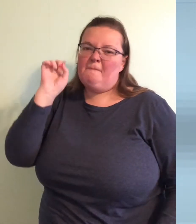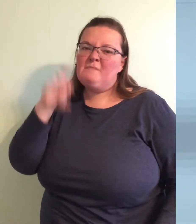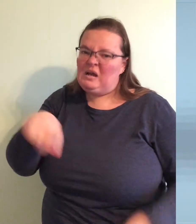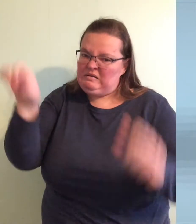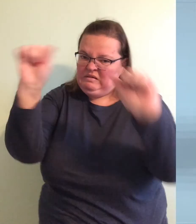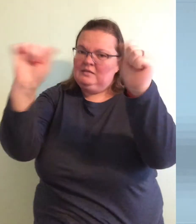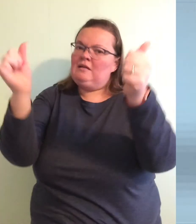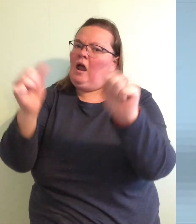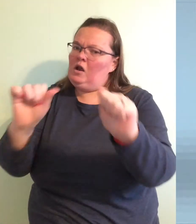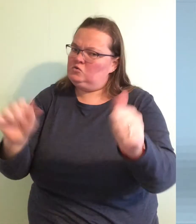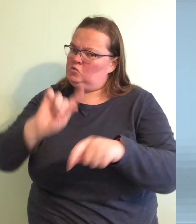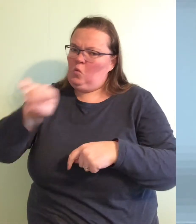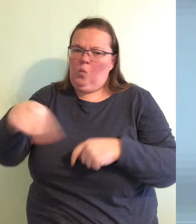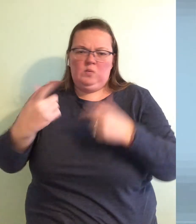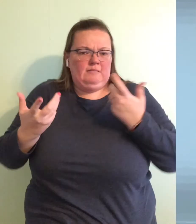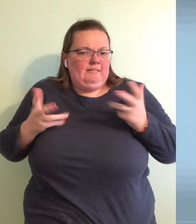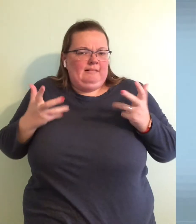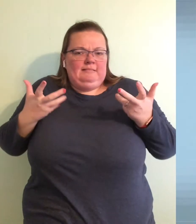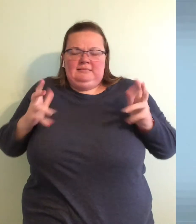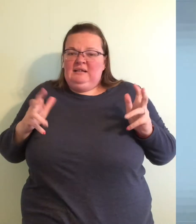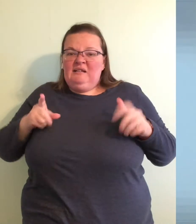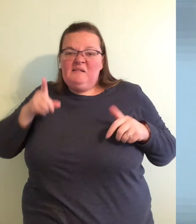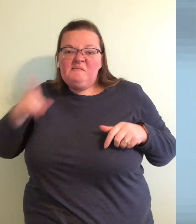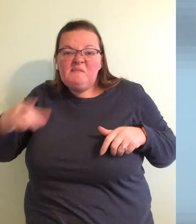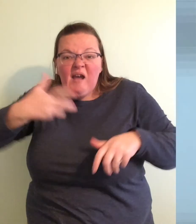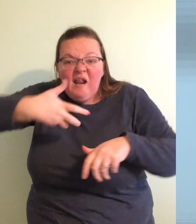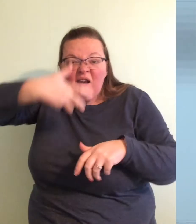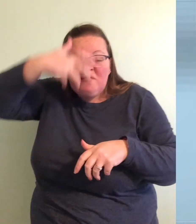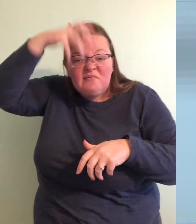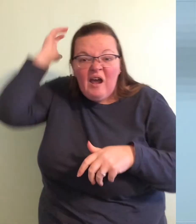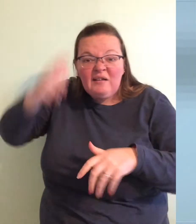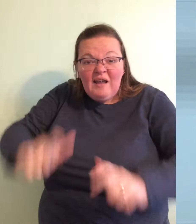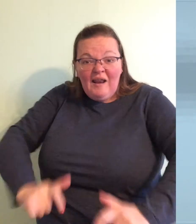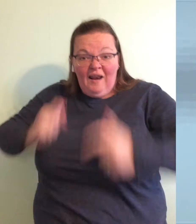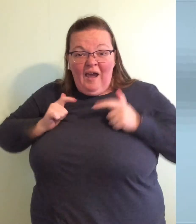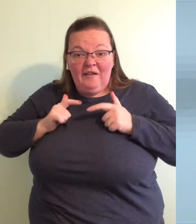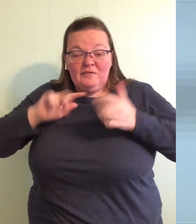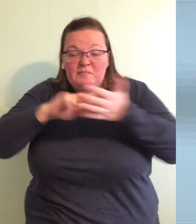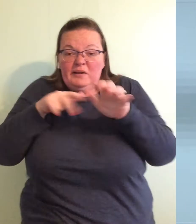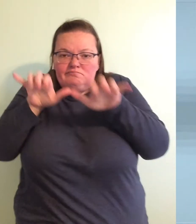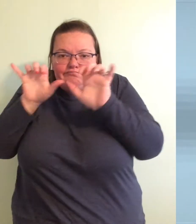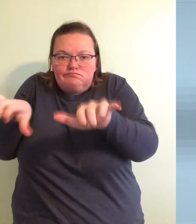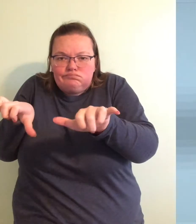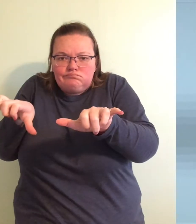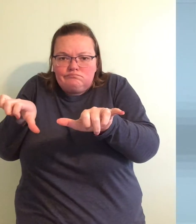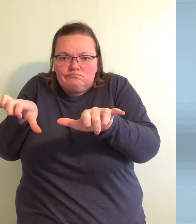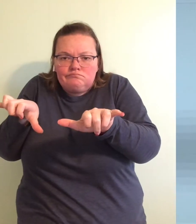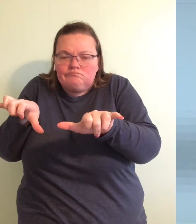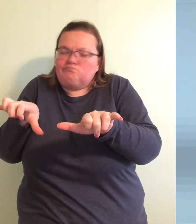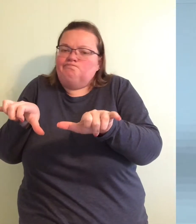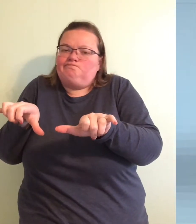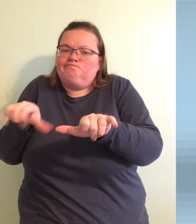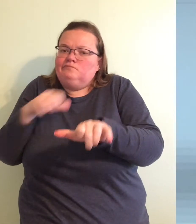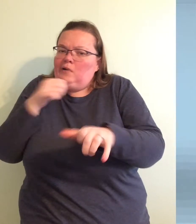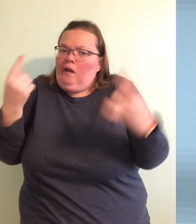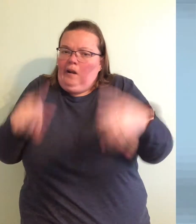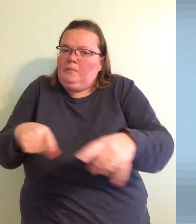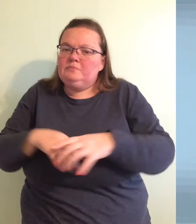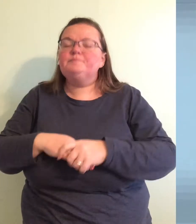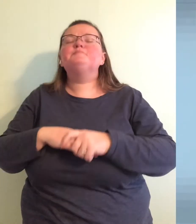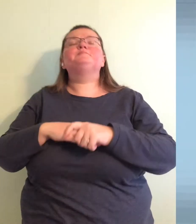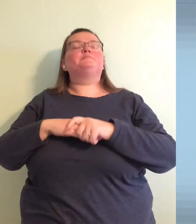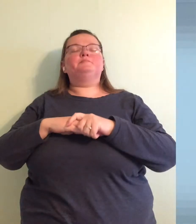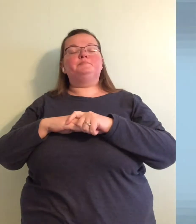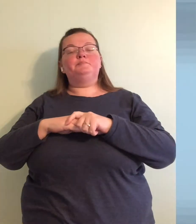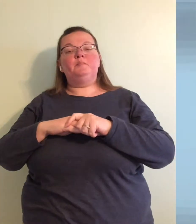only a statue. No living animal would have let itself get covered with snow. Then very slowly, and with his heart